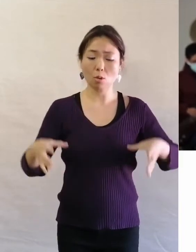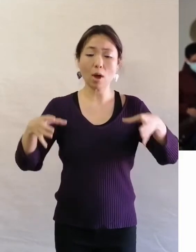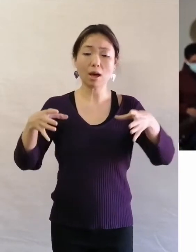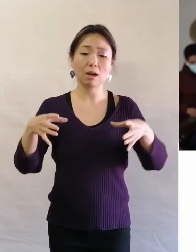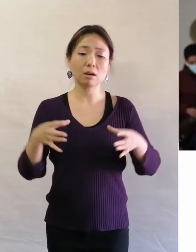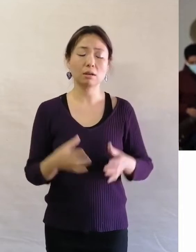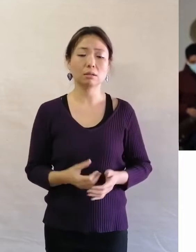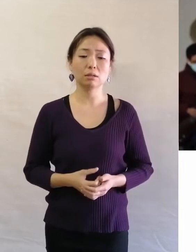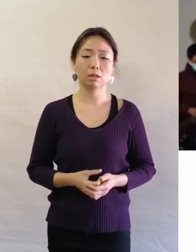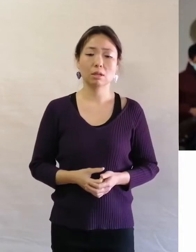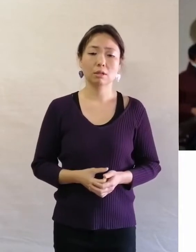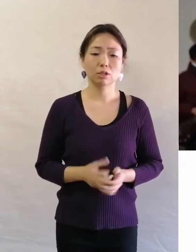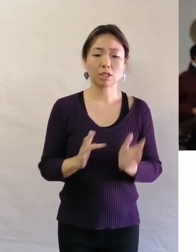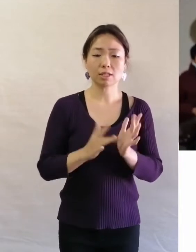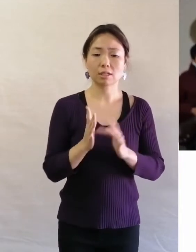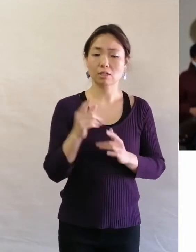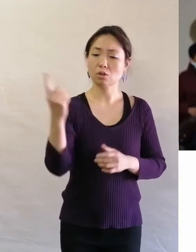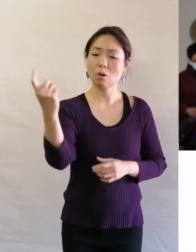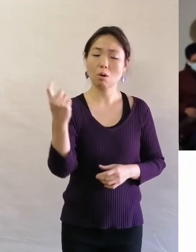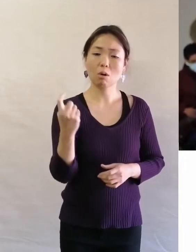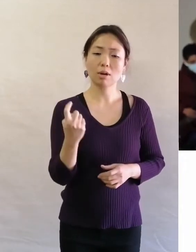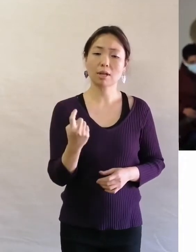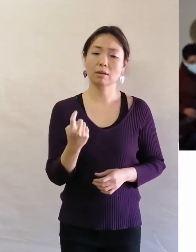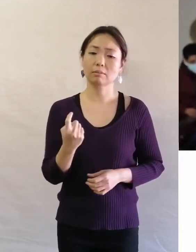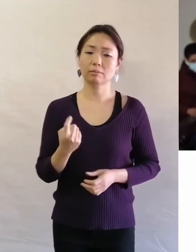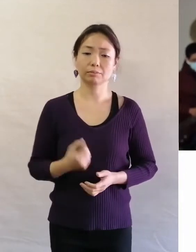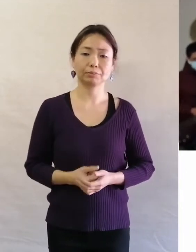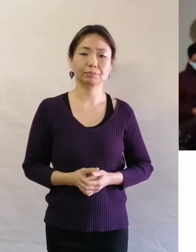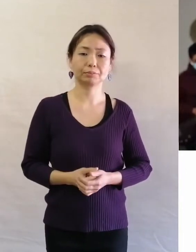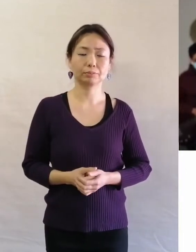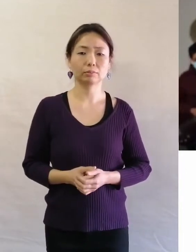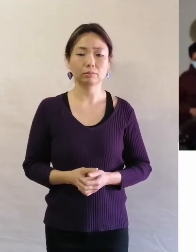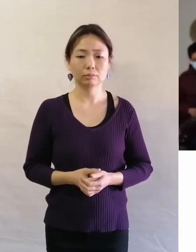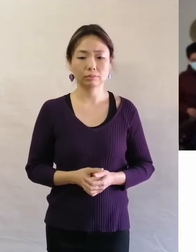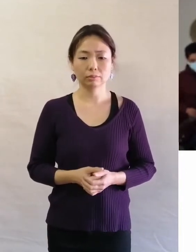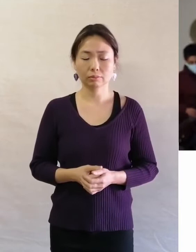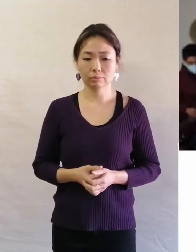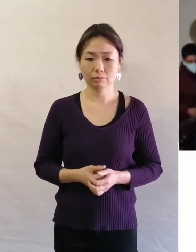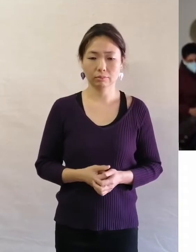from the well? Jesus is calling.